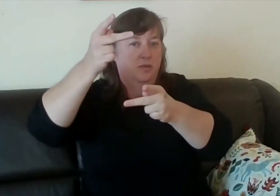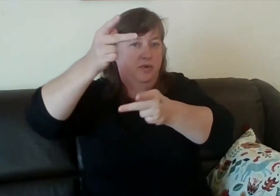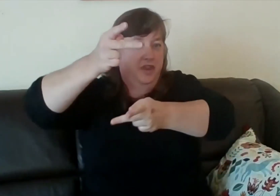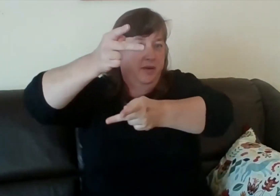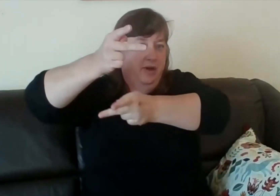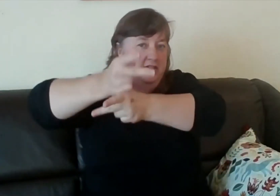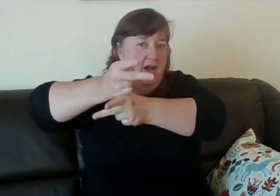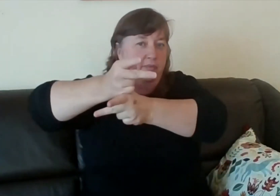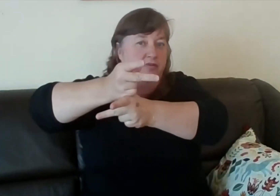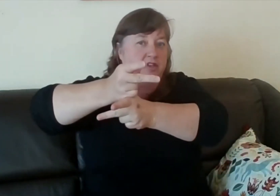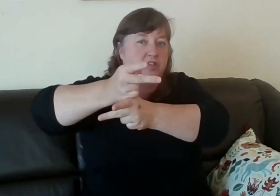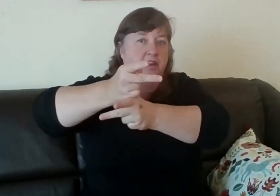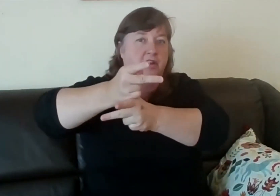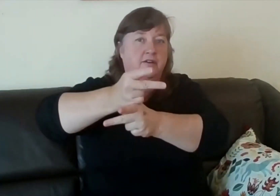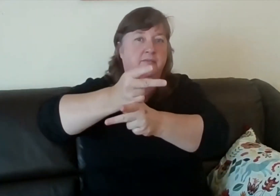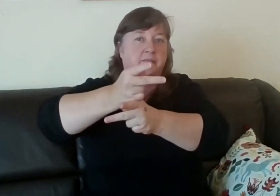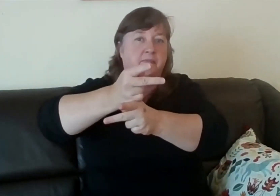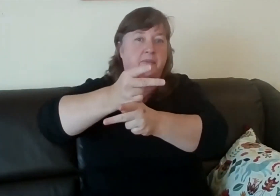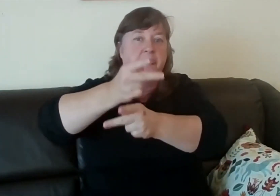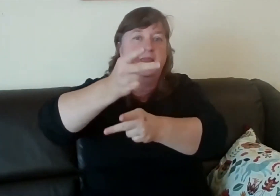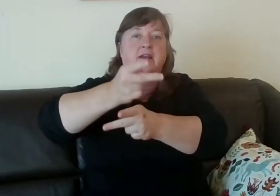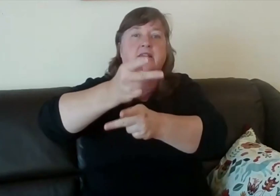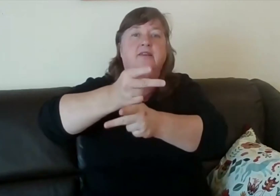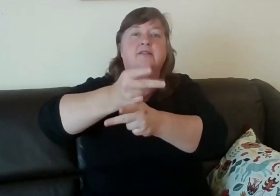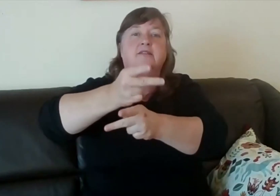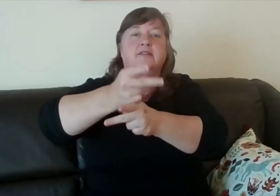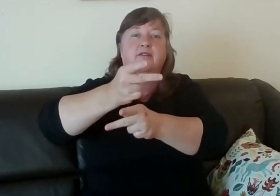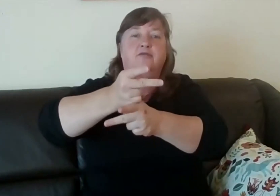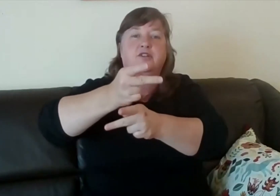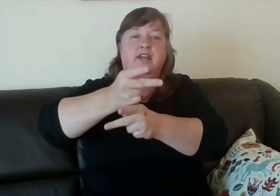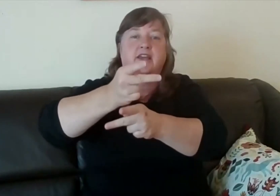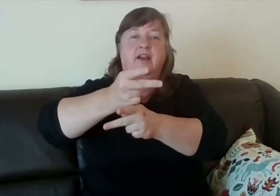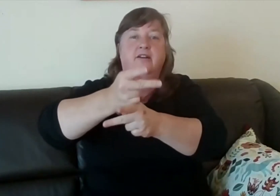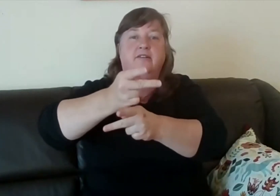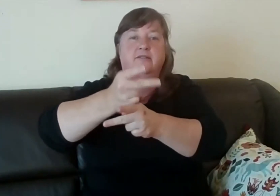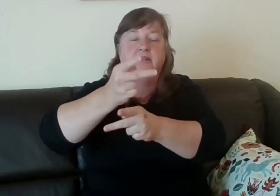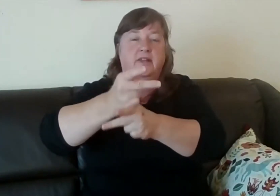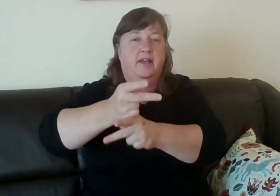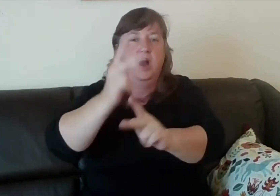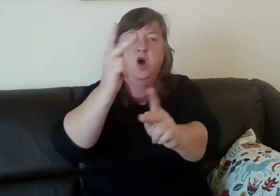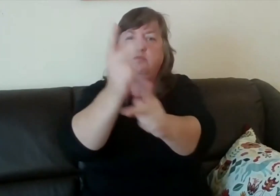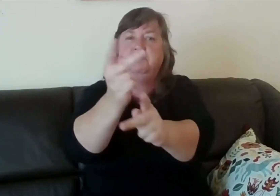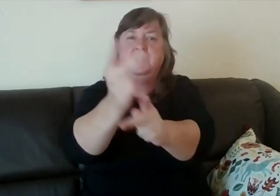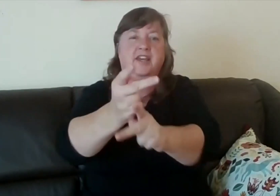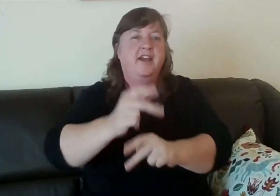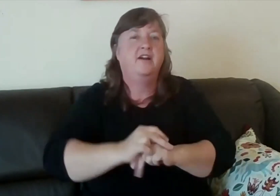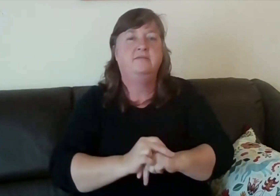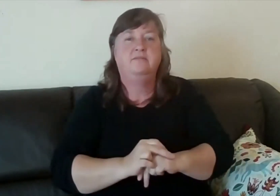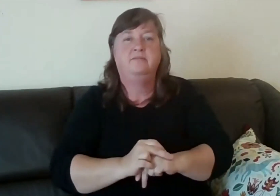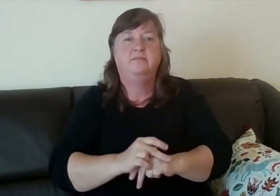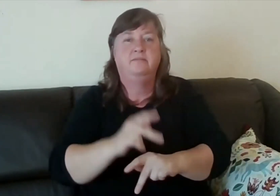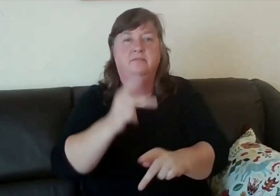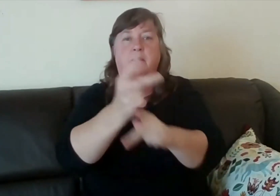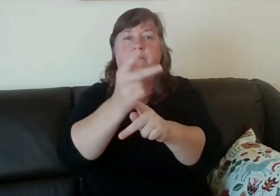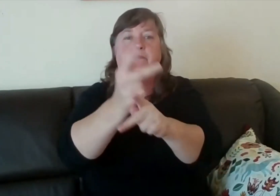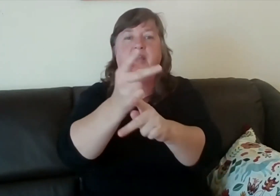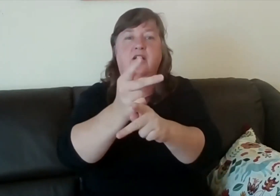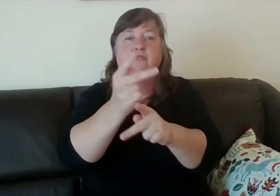Put them on top of each other. This is the sign for take care. Like, oh, take care. Be